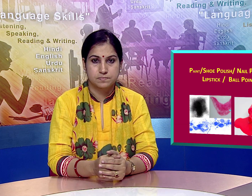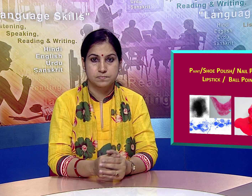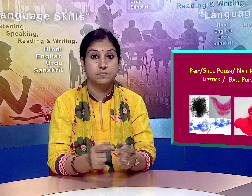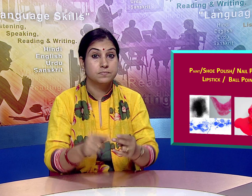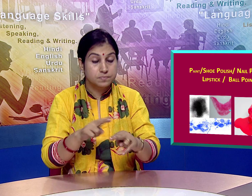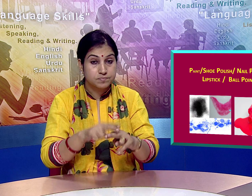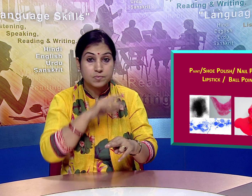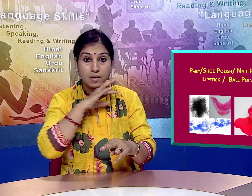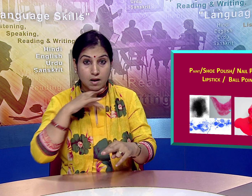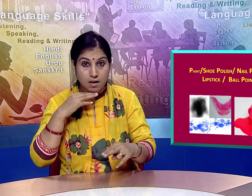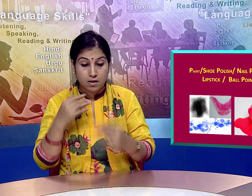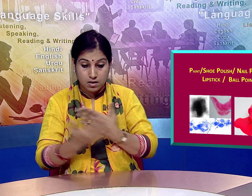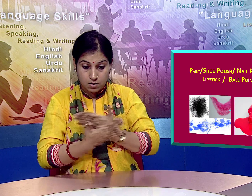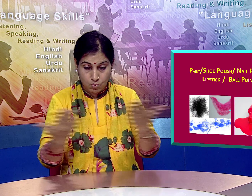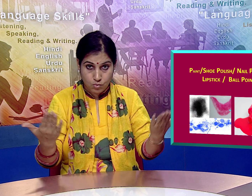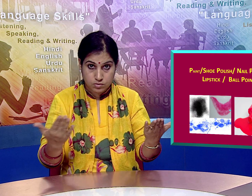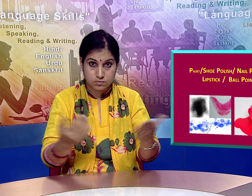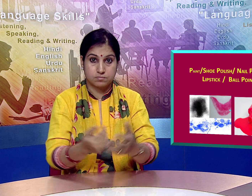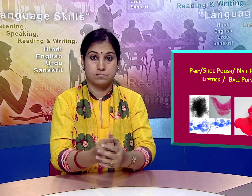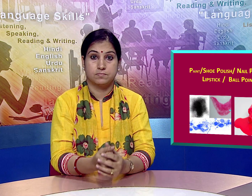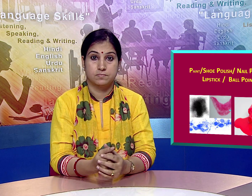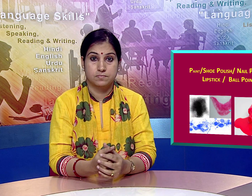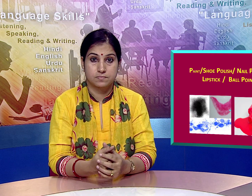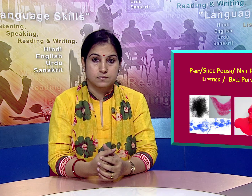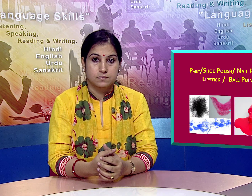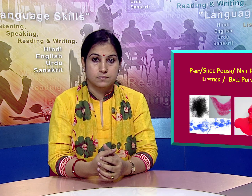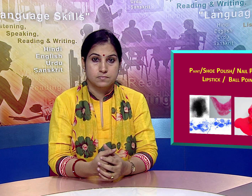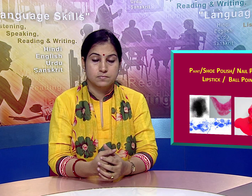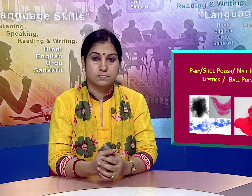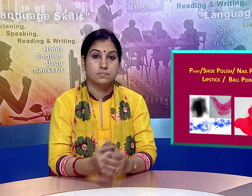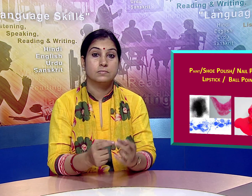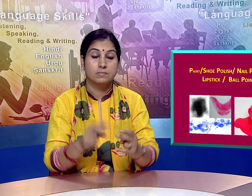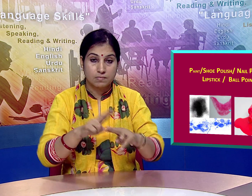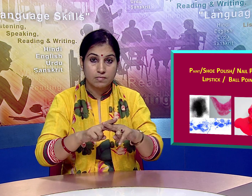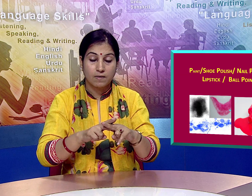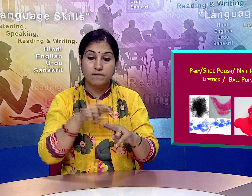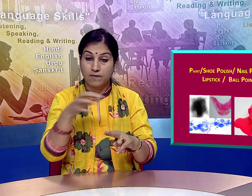In case of colored cotton cloth, if the stain is fresh,